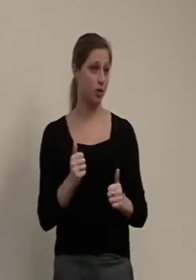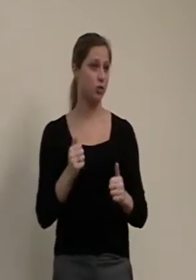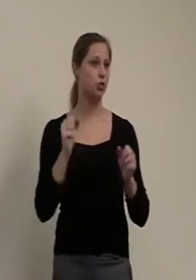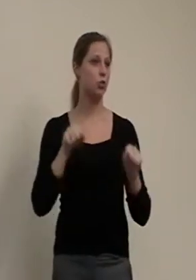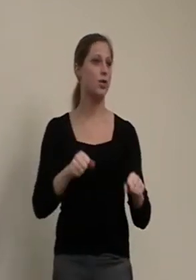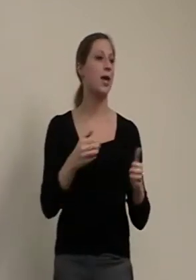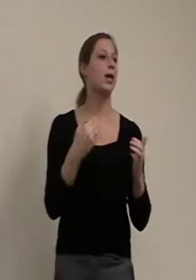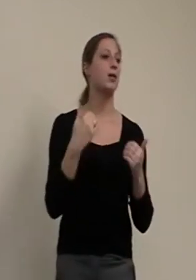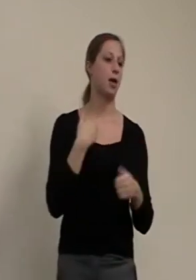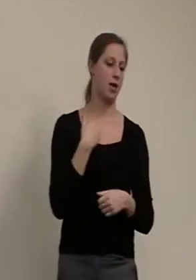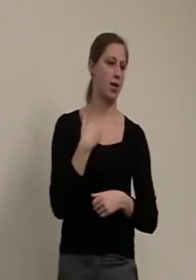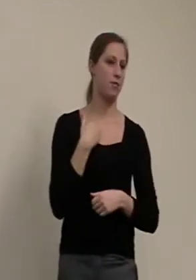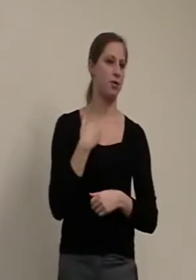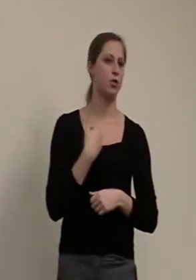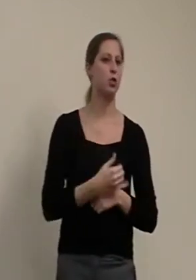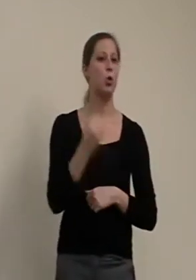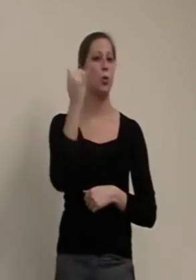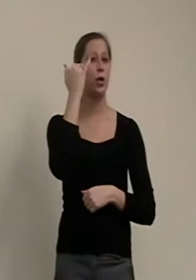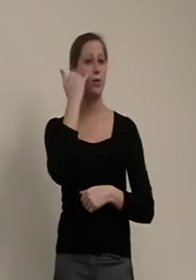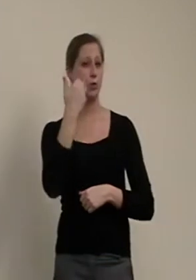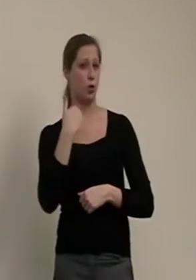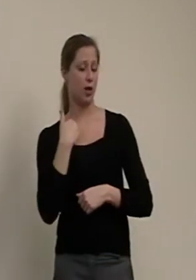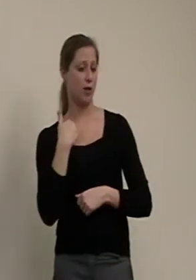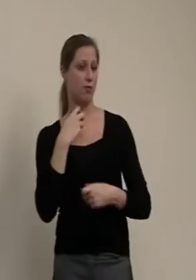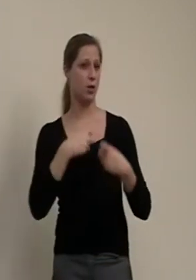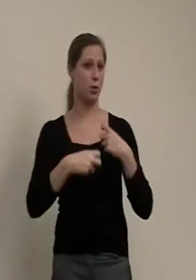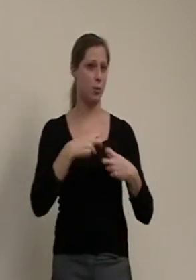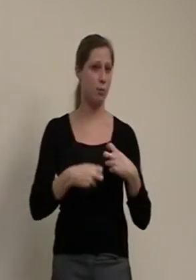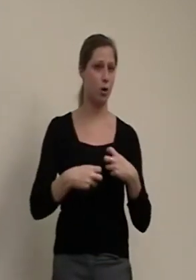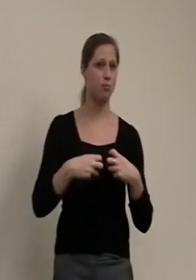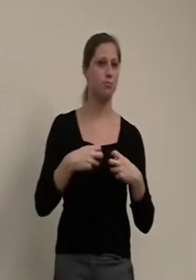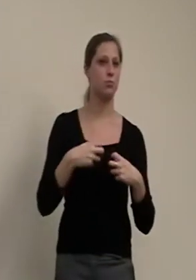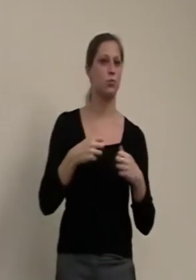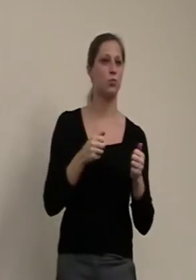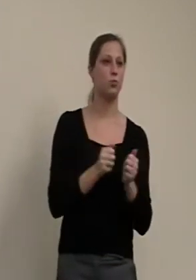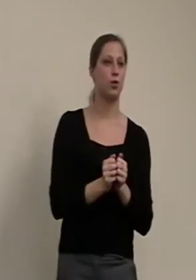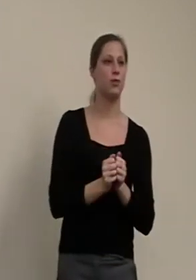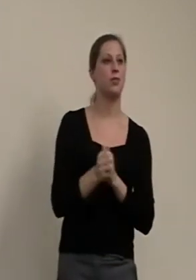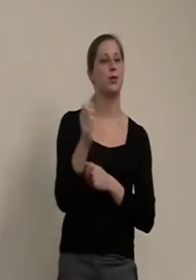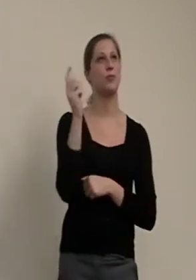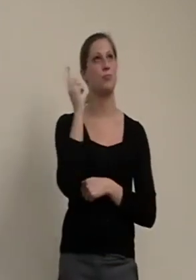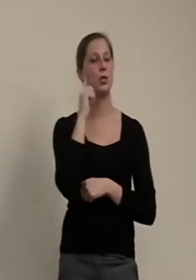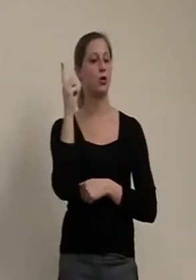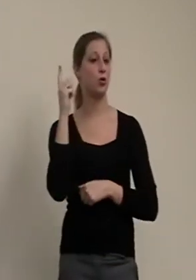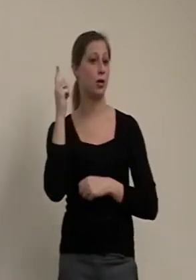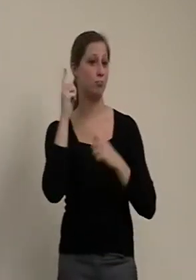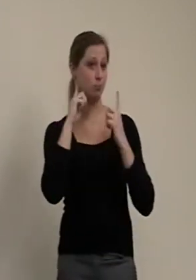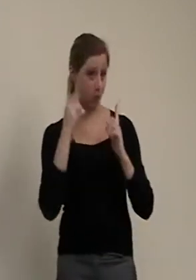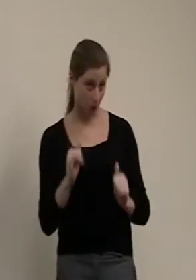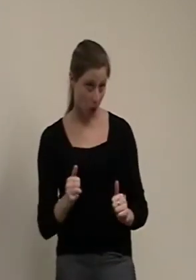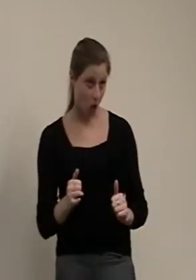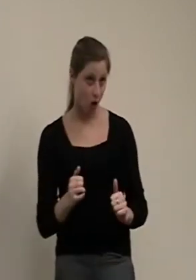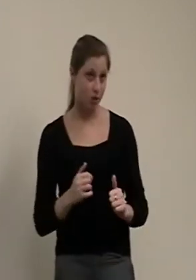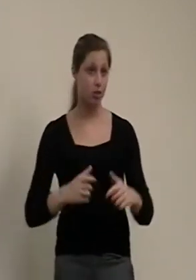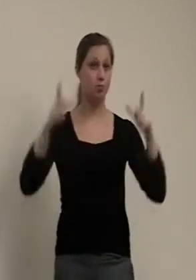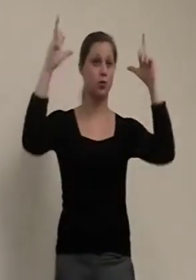and when I put that headband on you, that indicates that you have a hearing loss in your inner ear, and it's